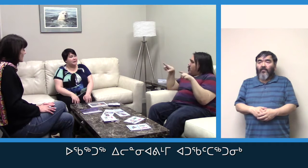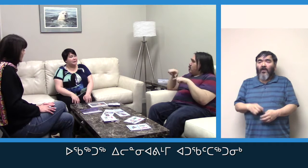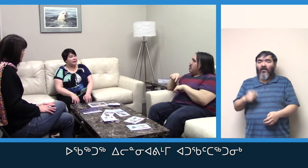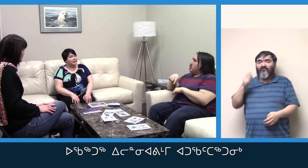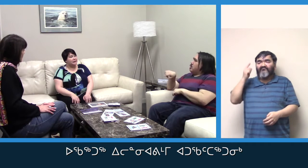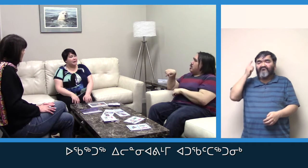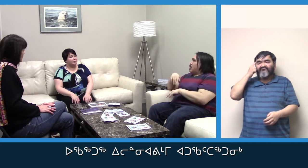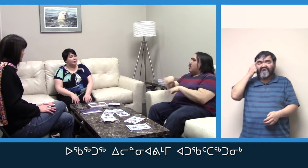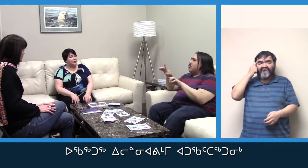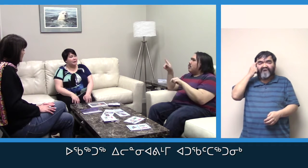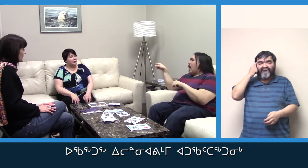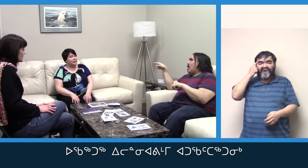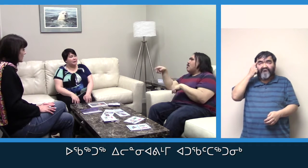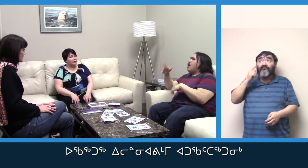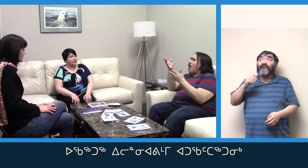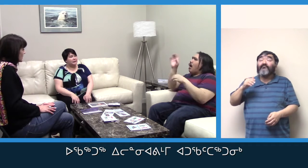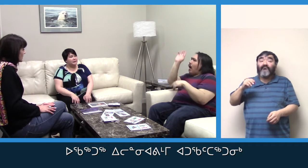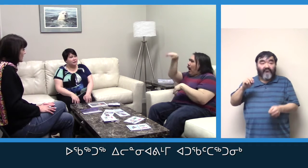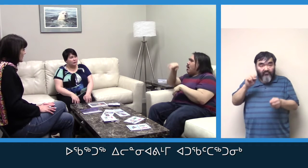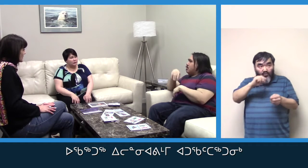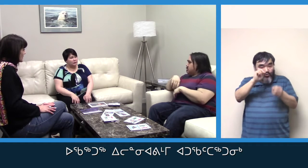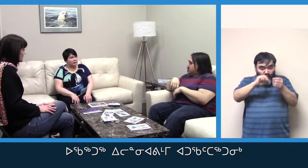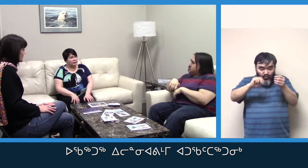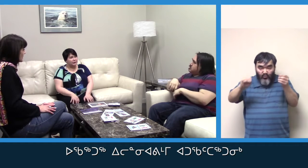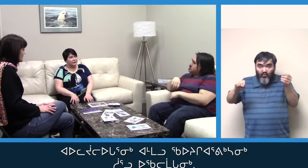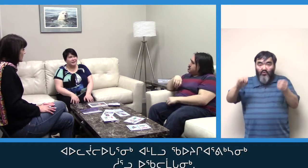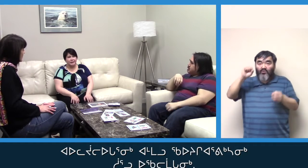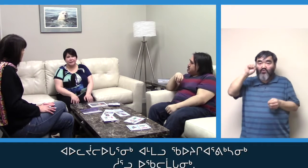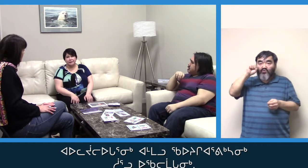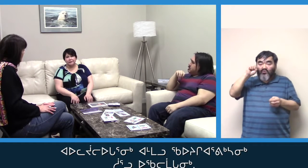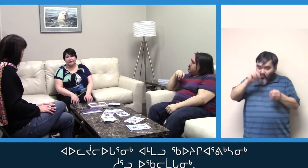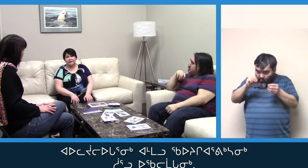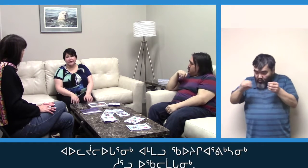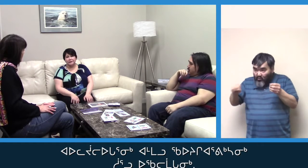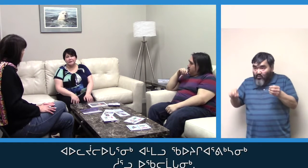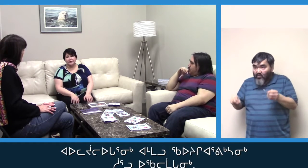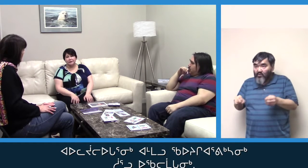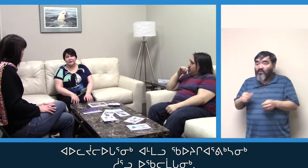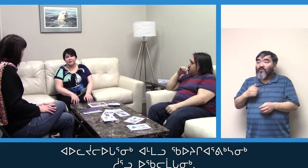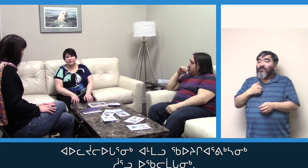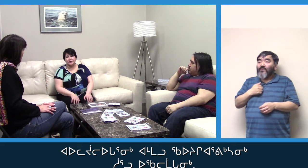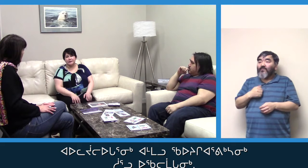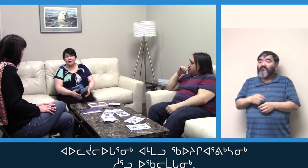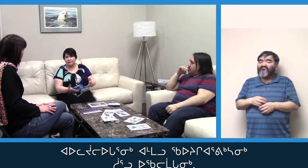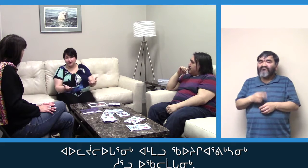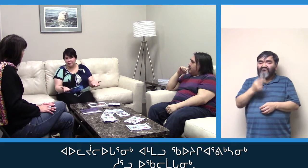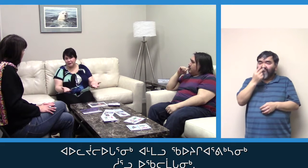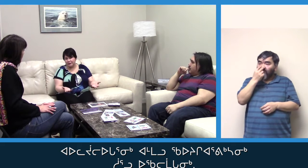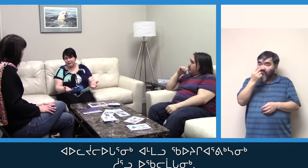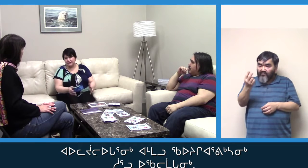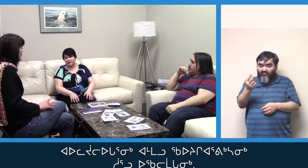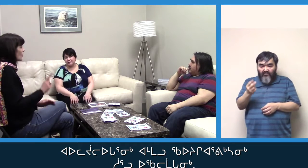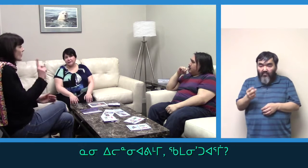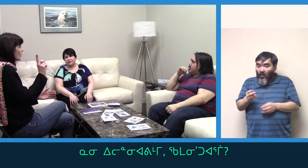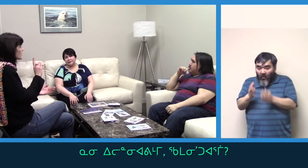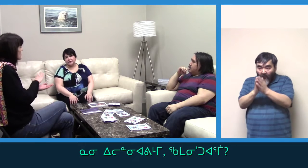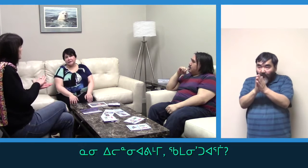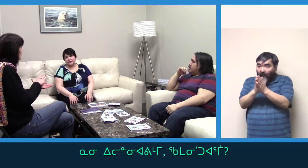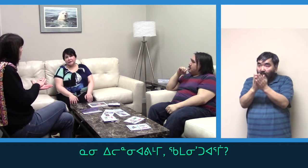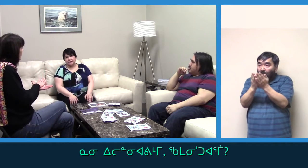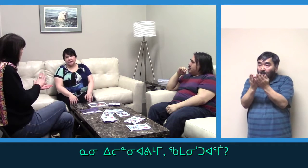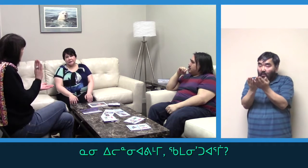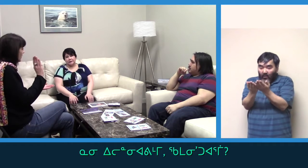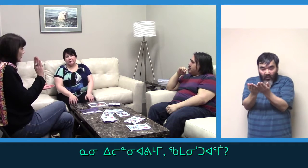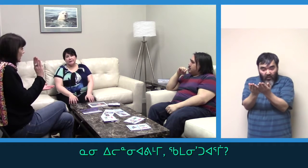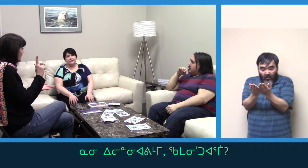He said he picked it up in the school using videos and resources like books. Mm-hmm. Where was